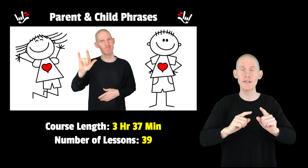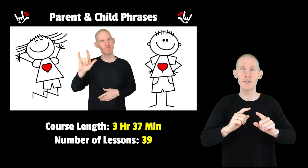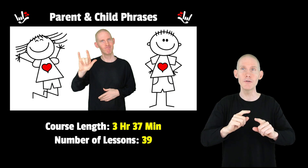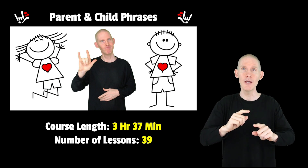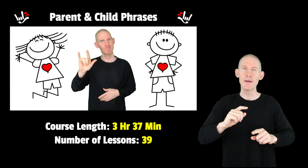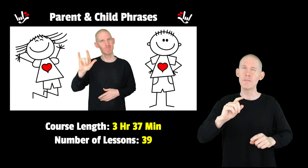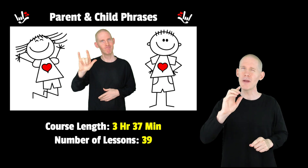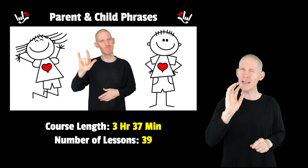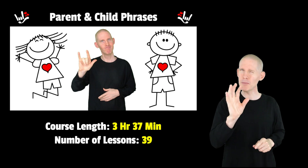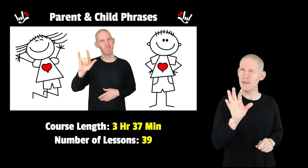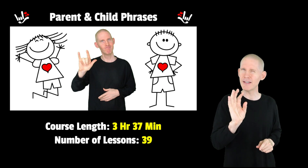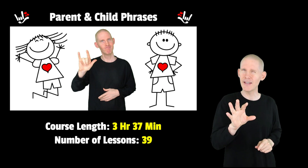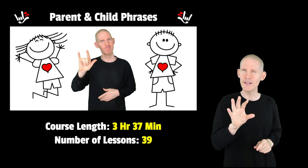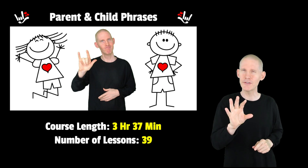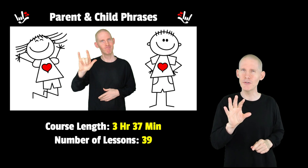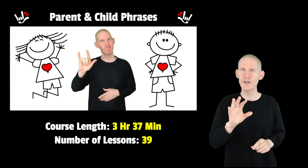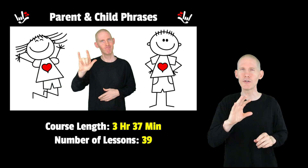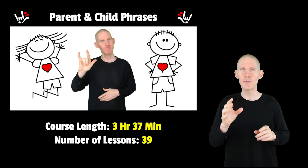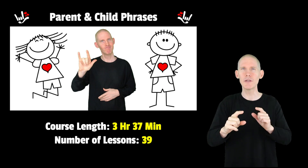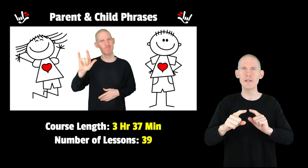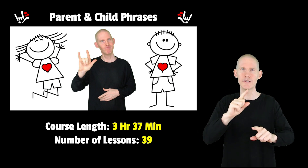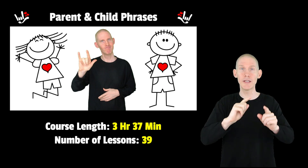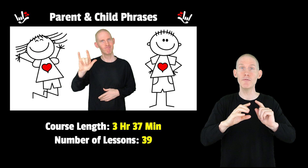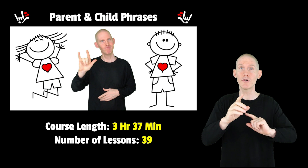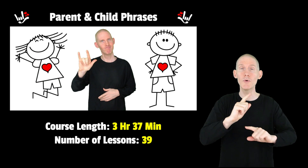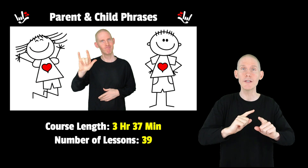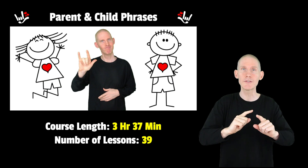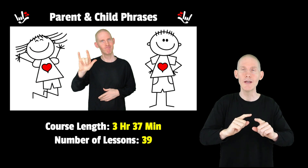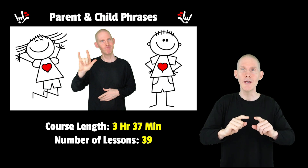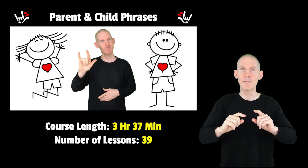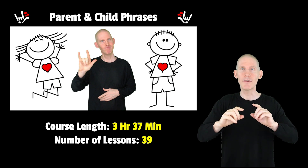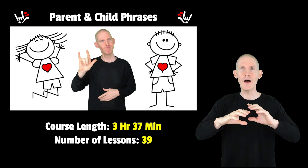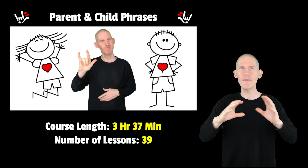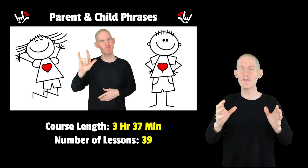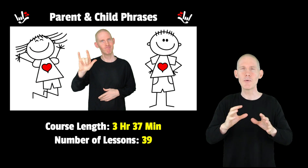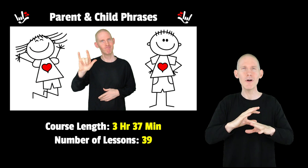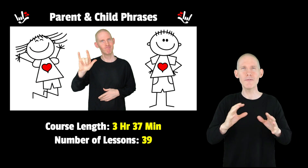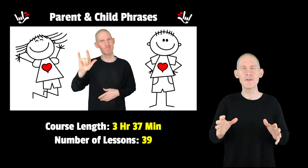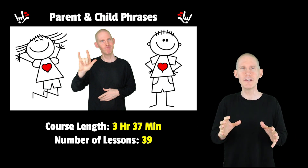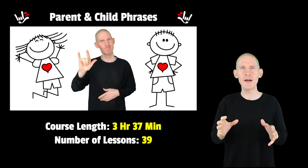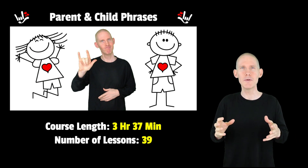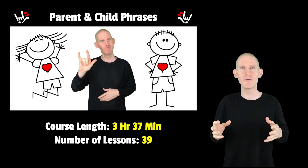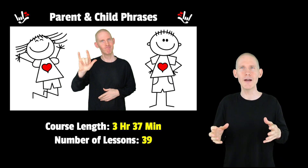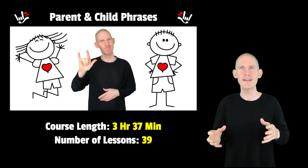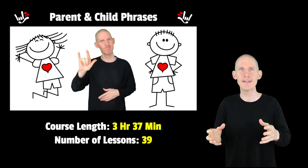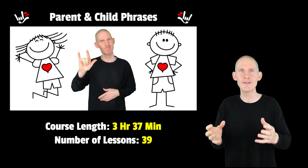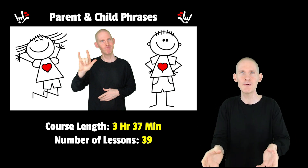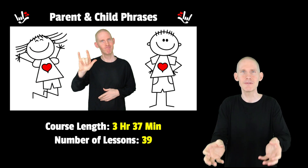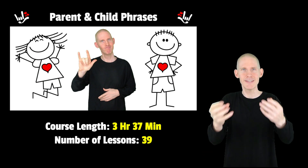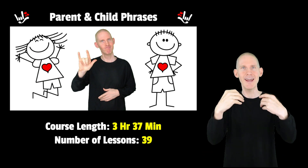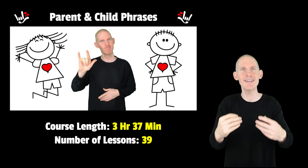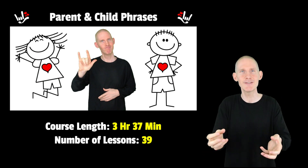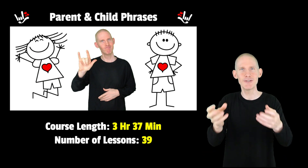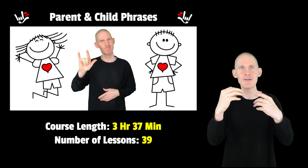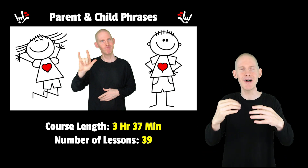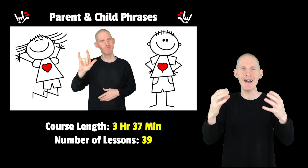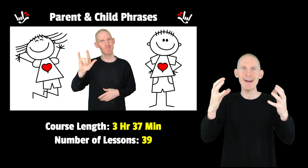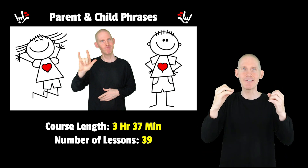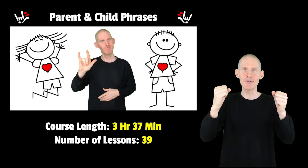you. Maybe they test you on your ability. They give you a quiz. But more often than not, we find that they don't test you.